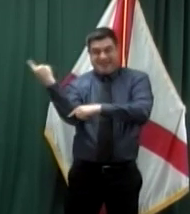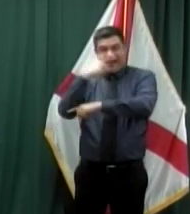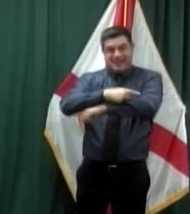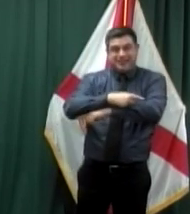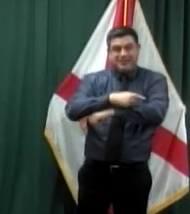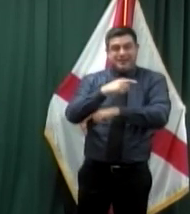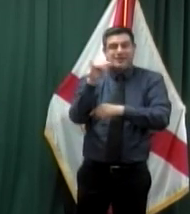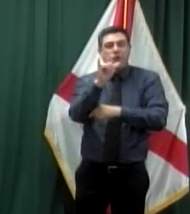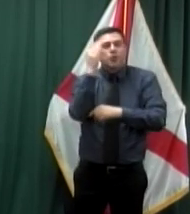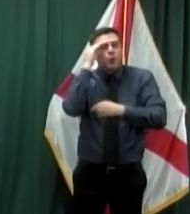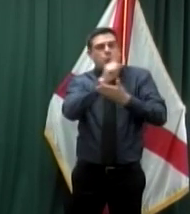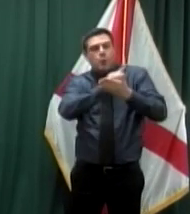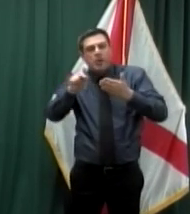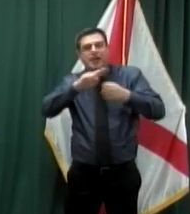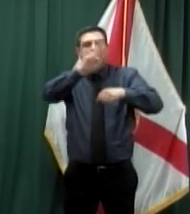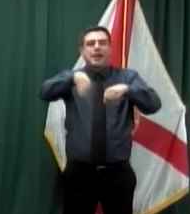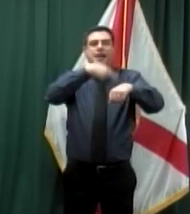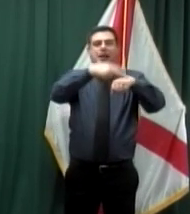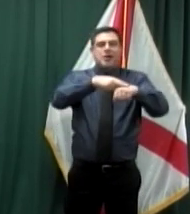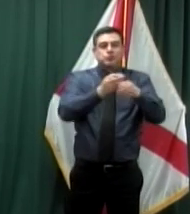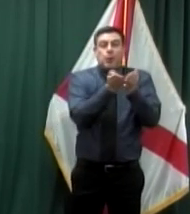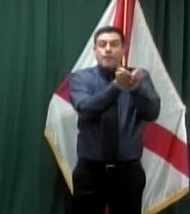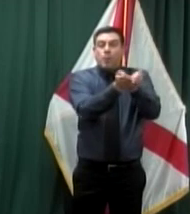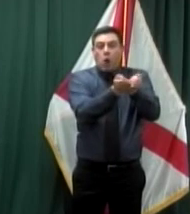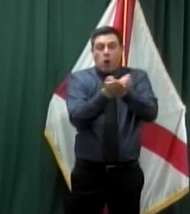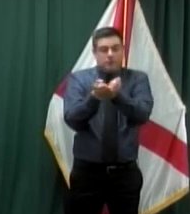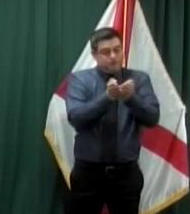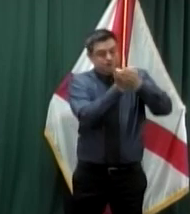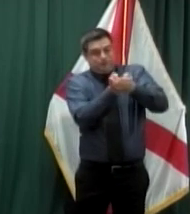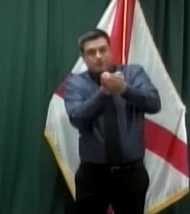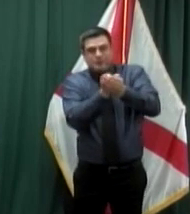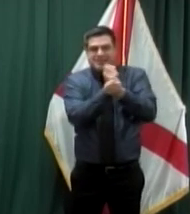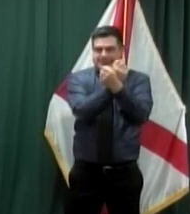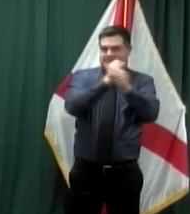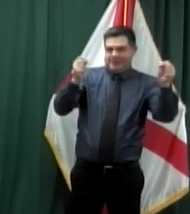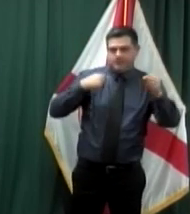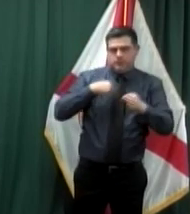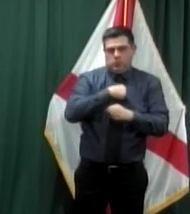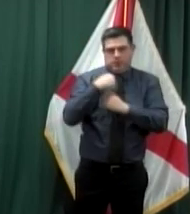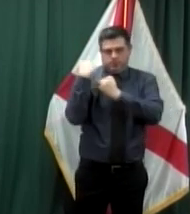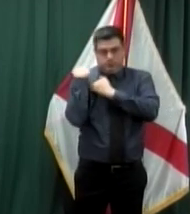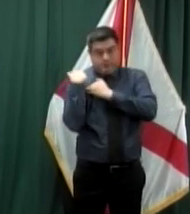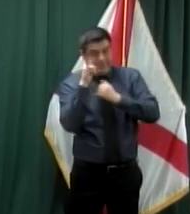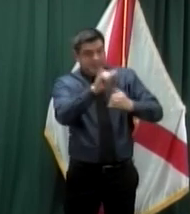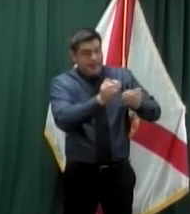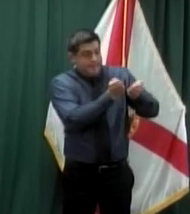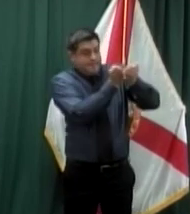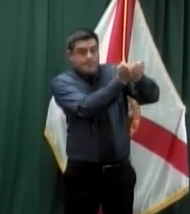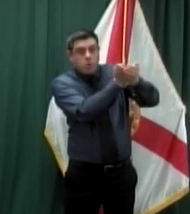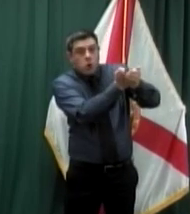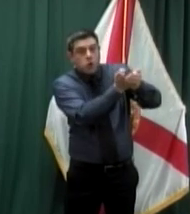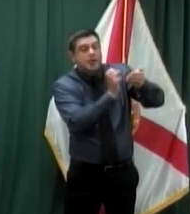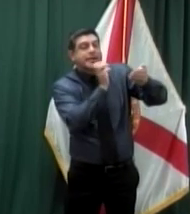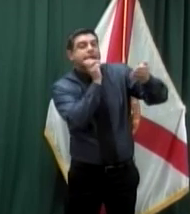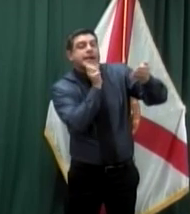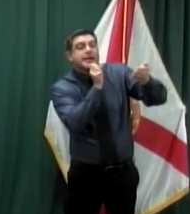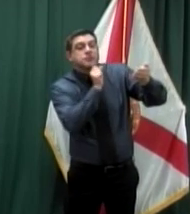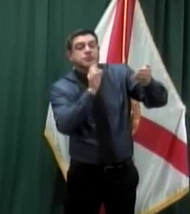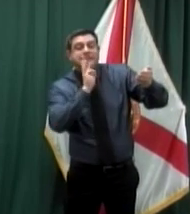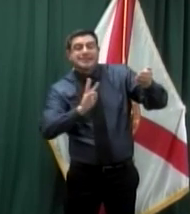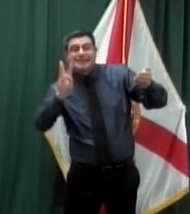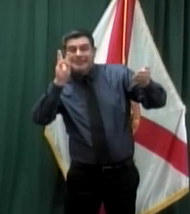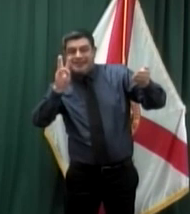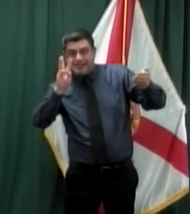tips about being on the waterways. Like Chief said, any child under the age of 6 on a boat in the state of Florida is required to wear a life jacket at all times. That's for their